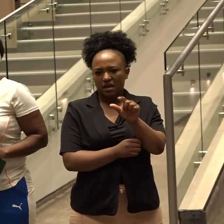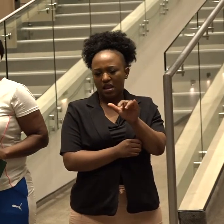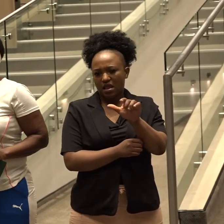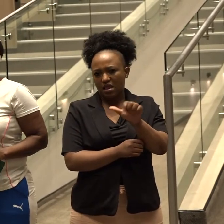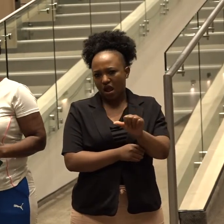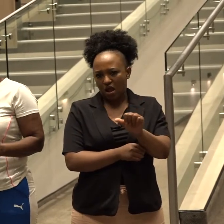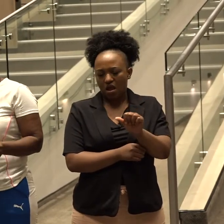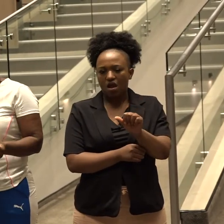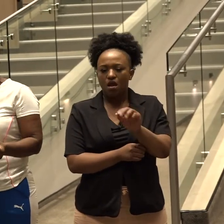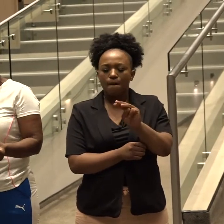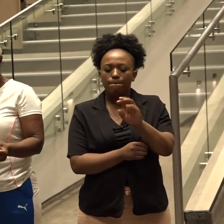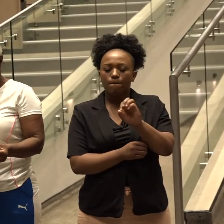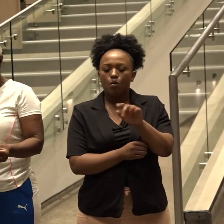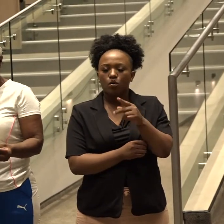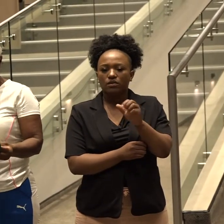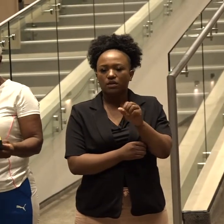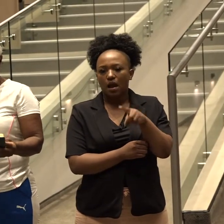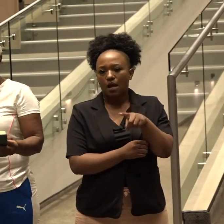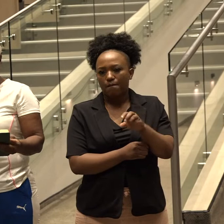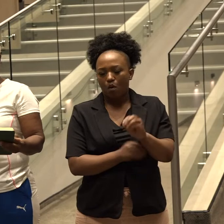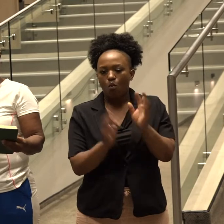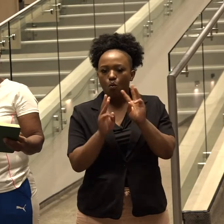what 93